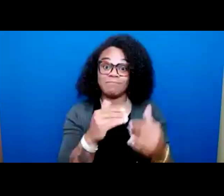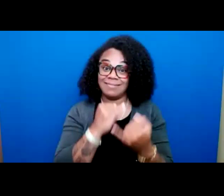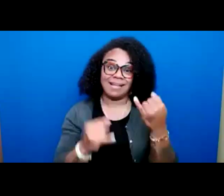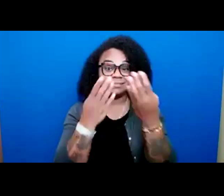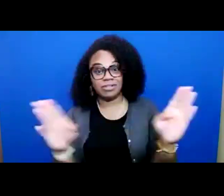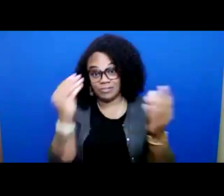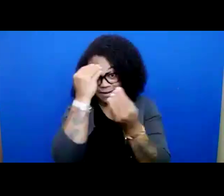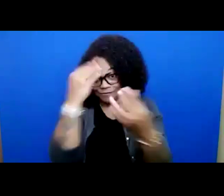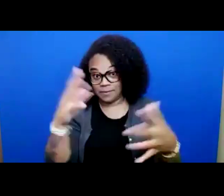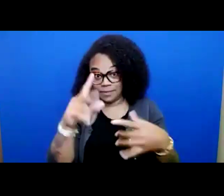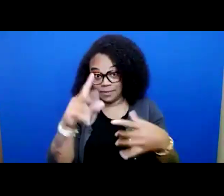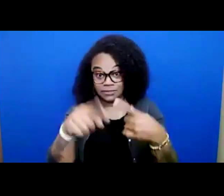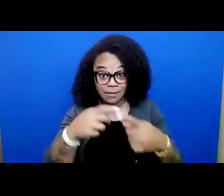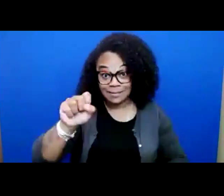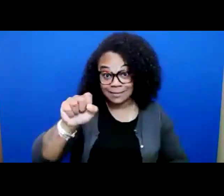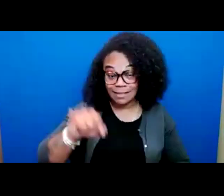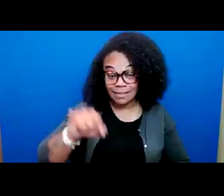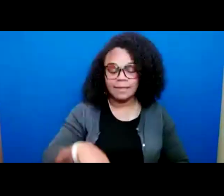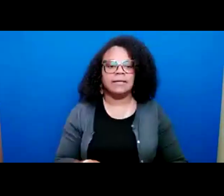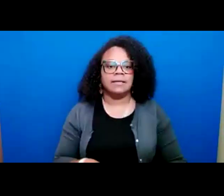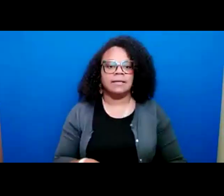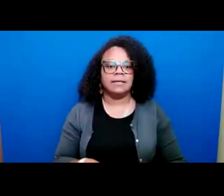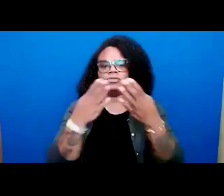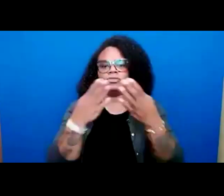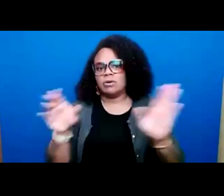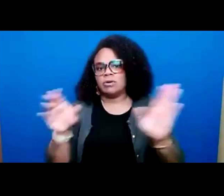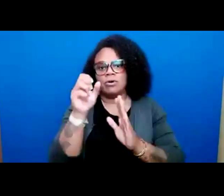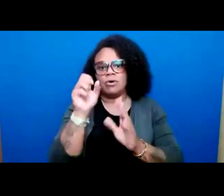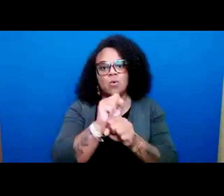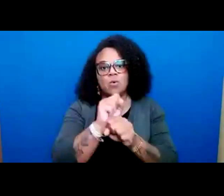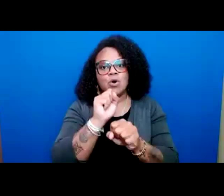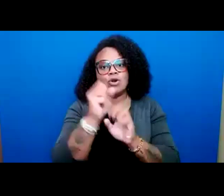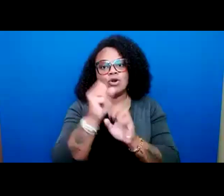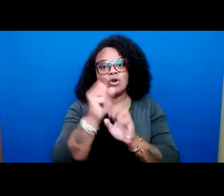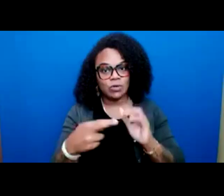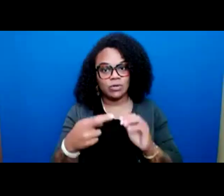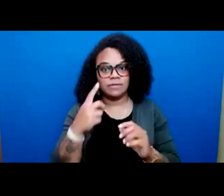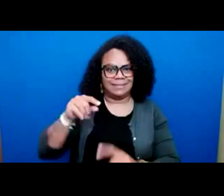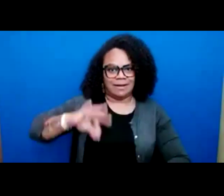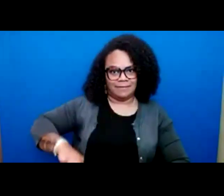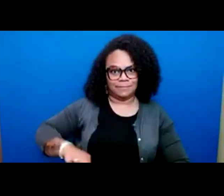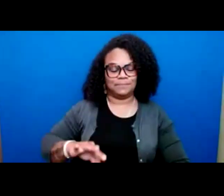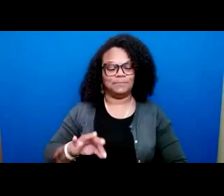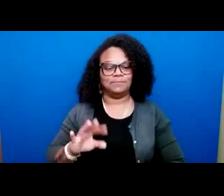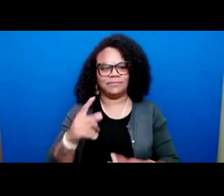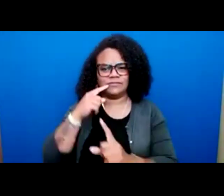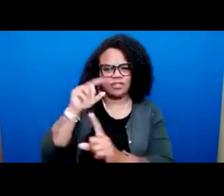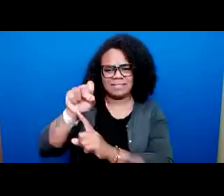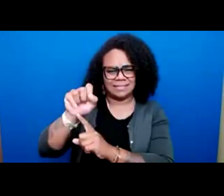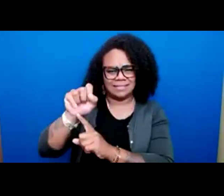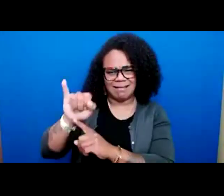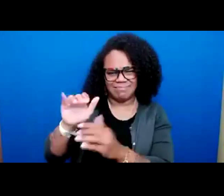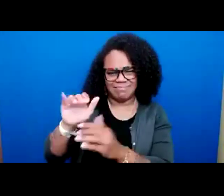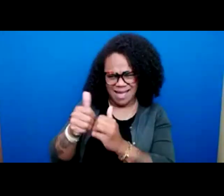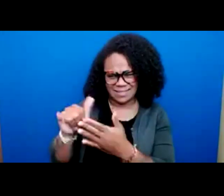about SSI is the general work rule with this benefit. So the way it works with SSI is